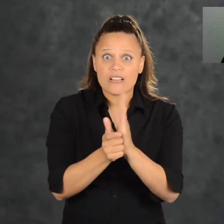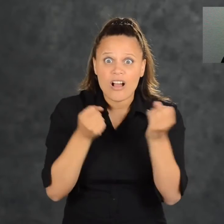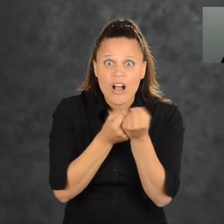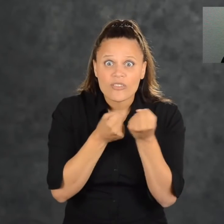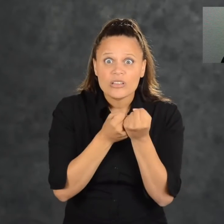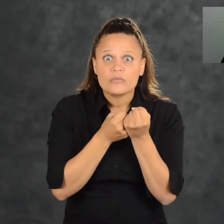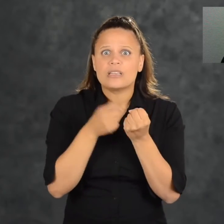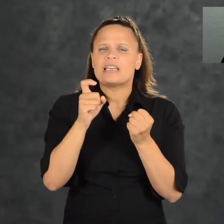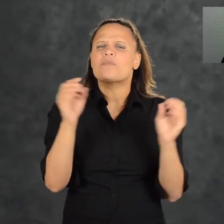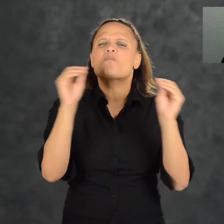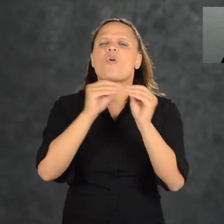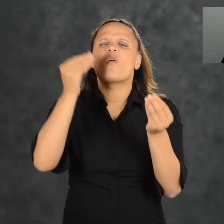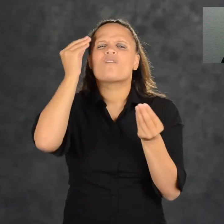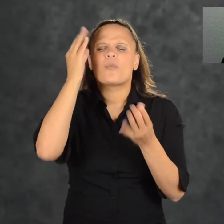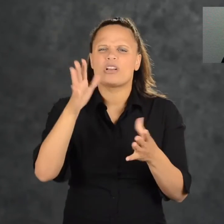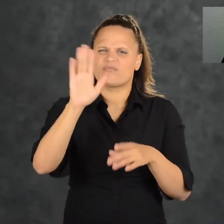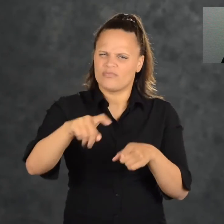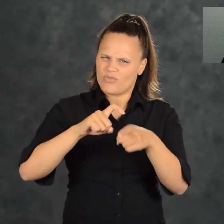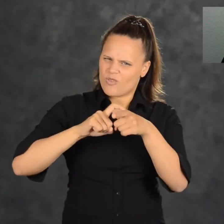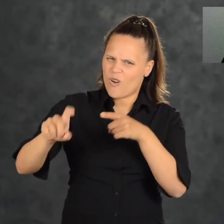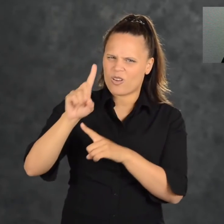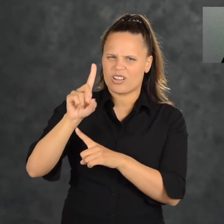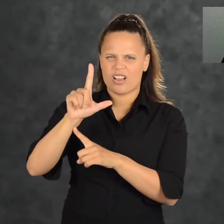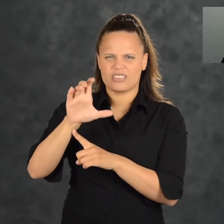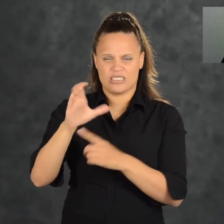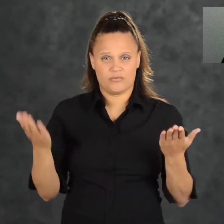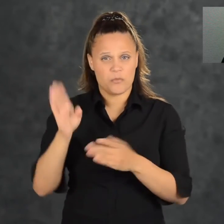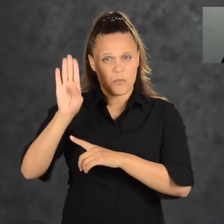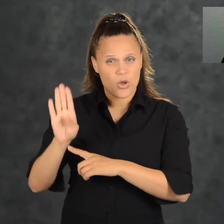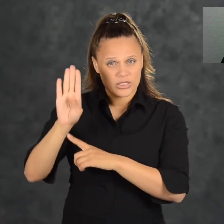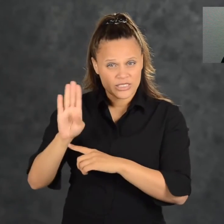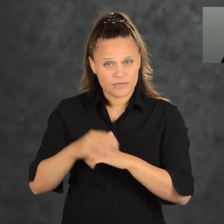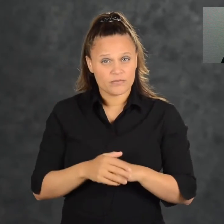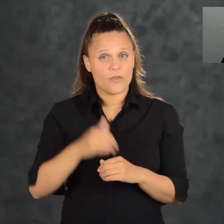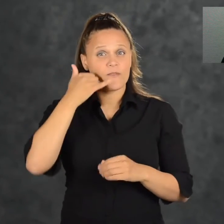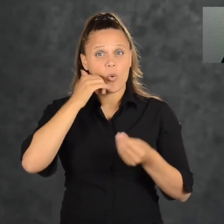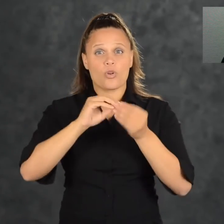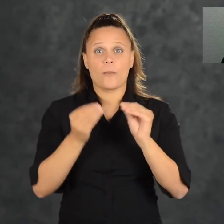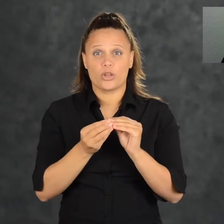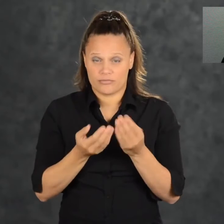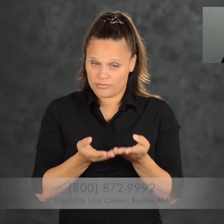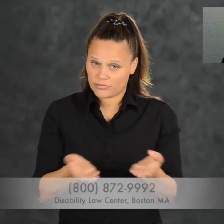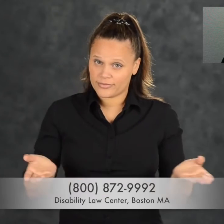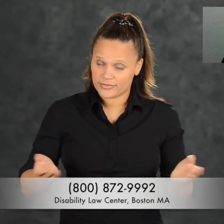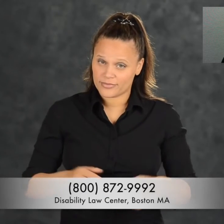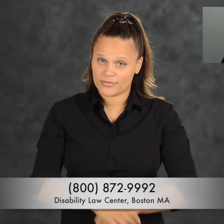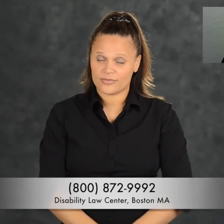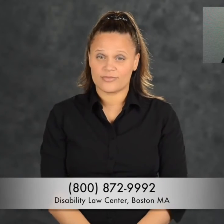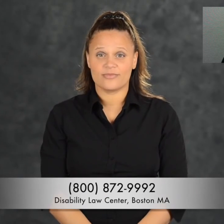have any questions during this transition process or need information, you can call us at the DLC in Boston. The phone number